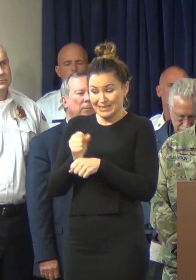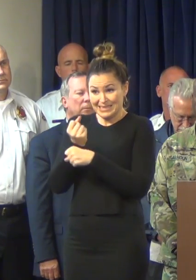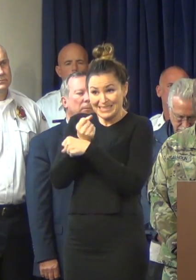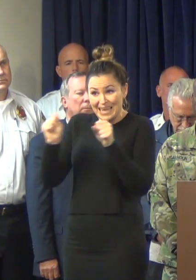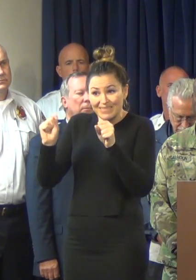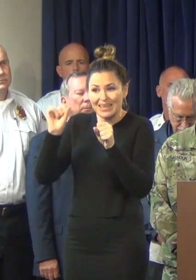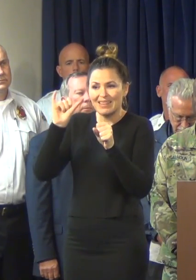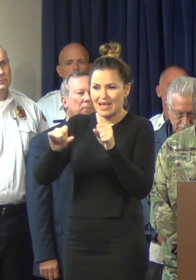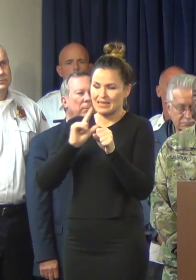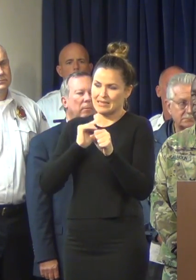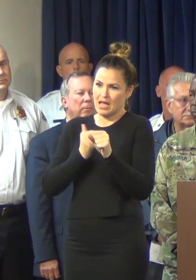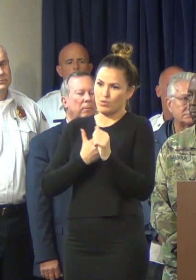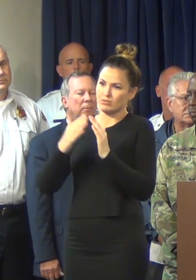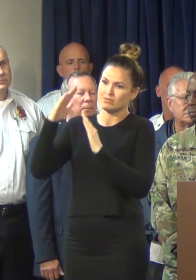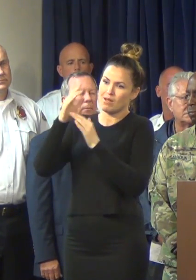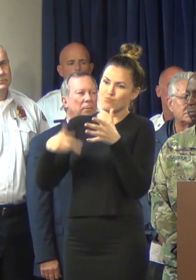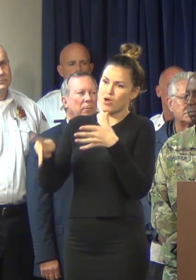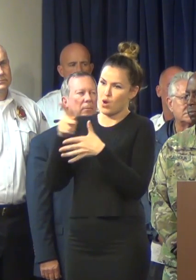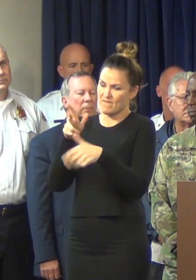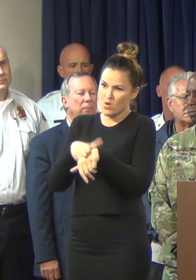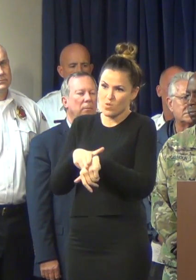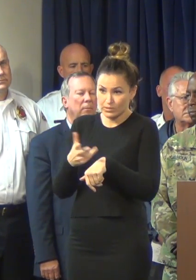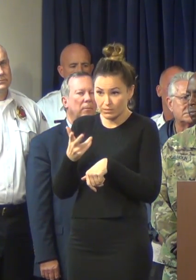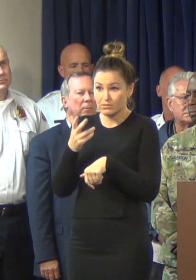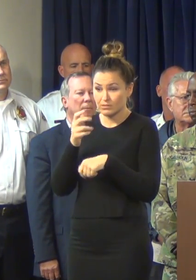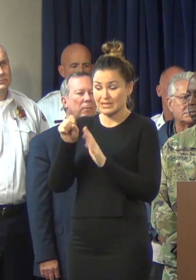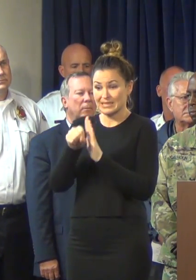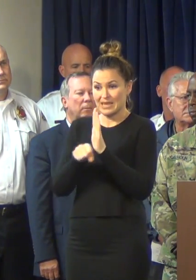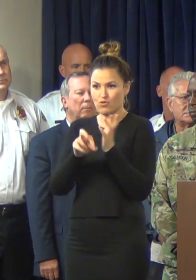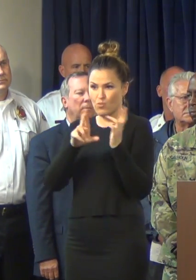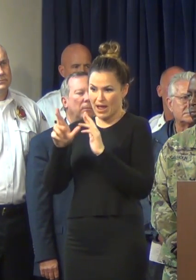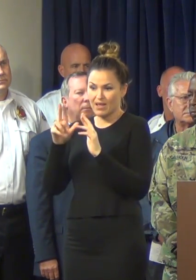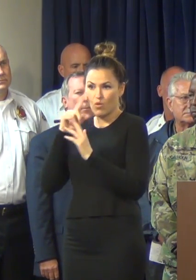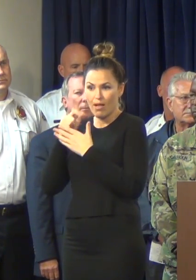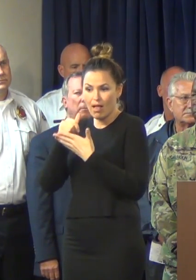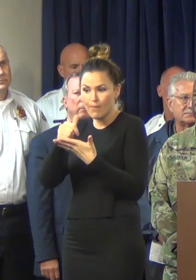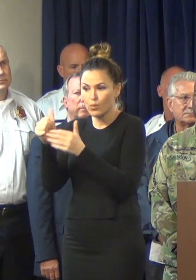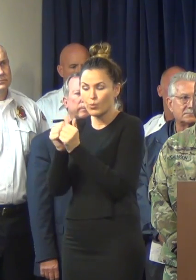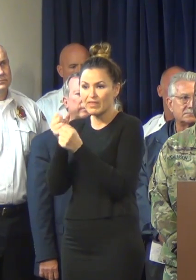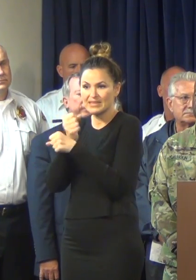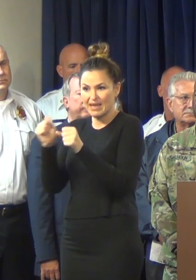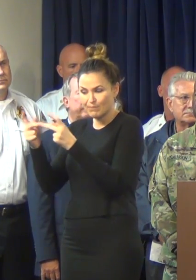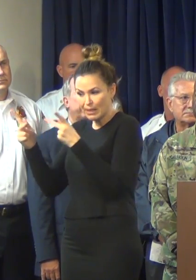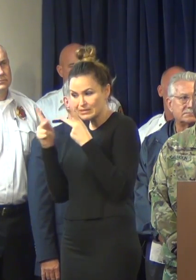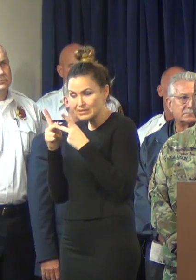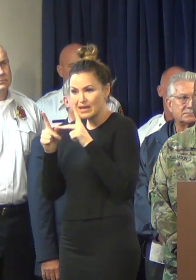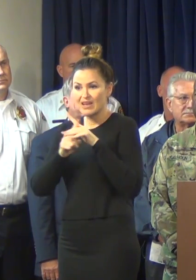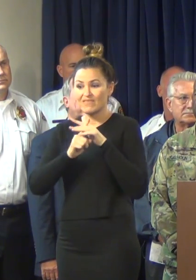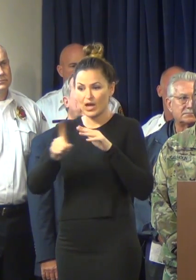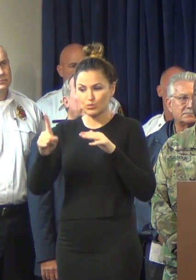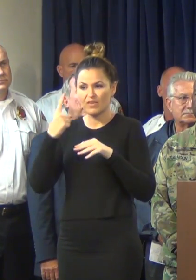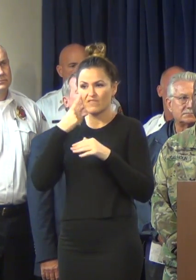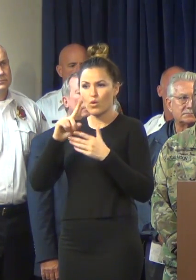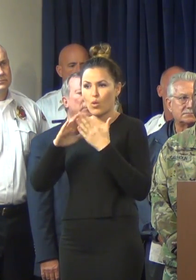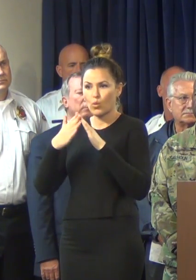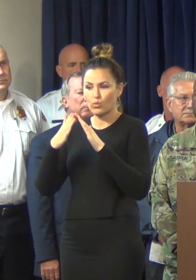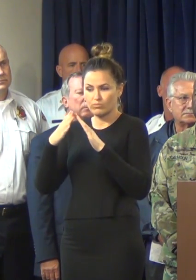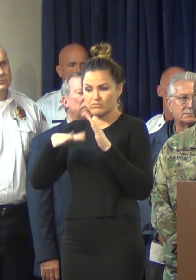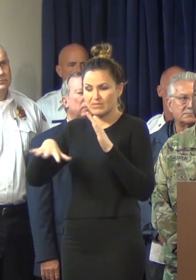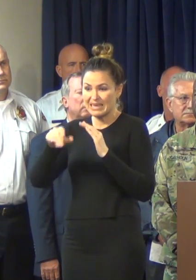our #1 priority. The state stands ready with resources to help counties with safe sheltering and evacuation if any local communities